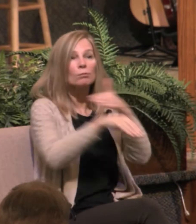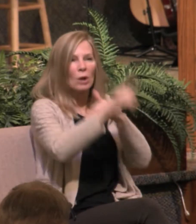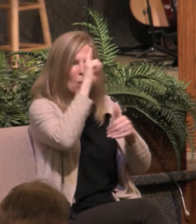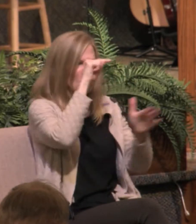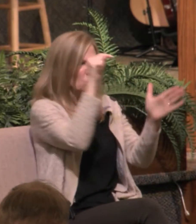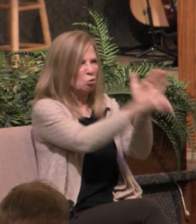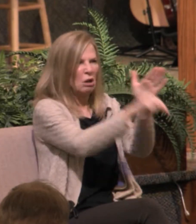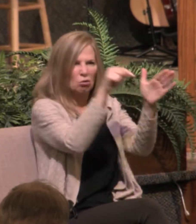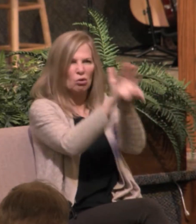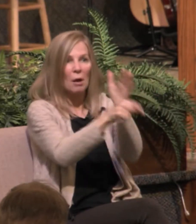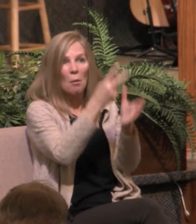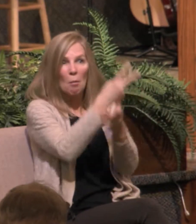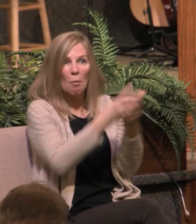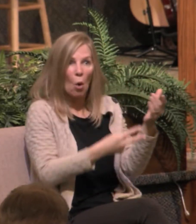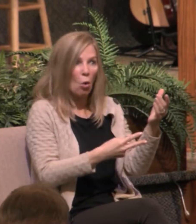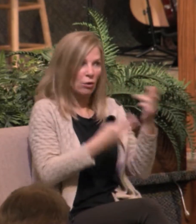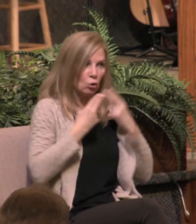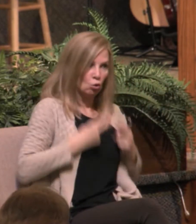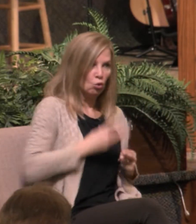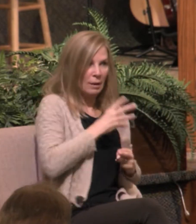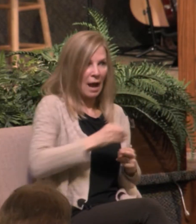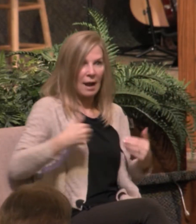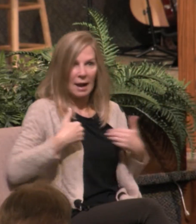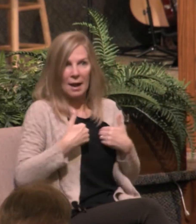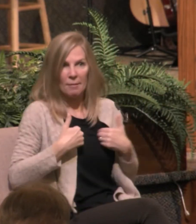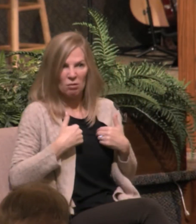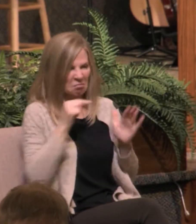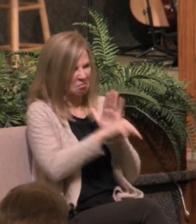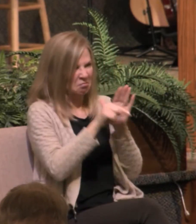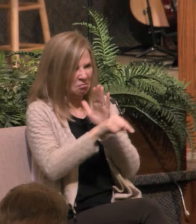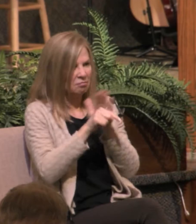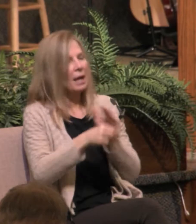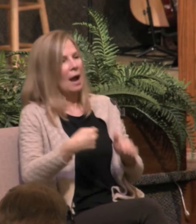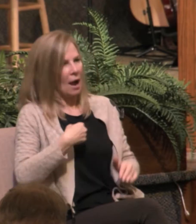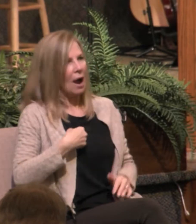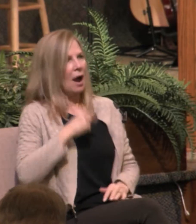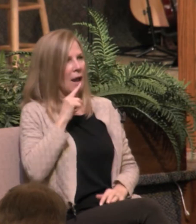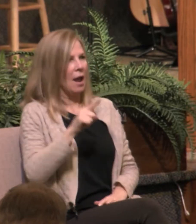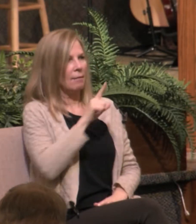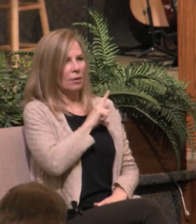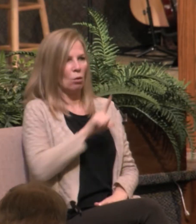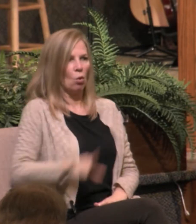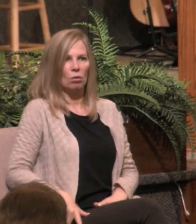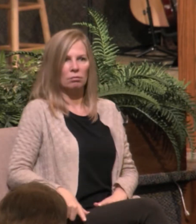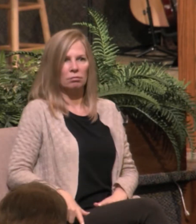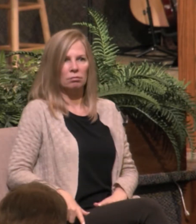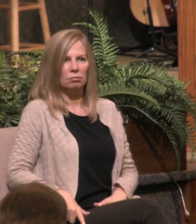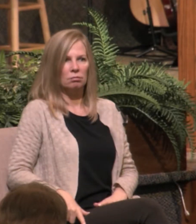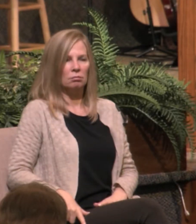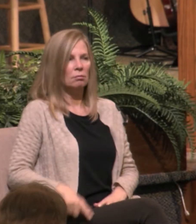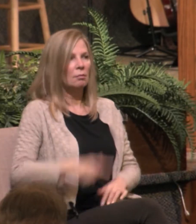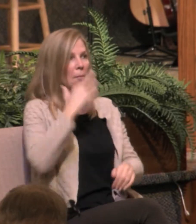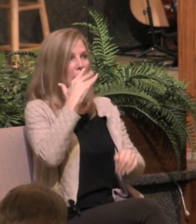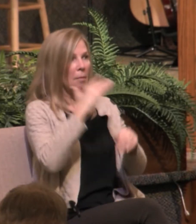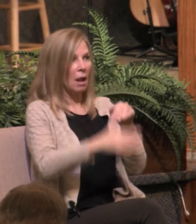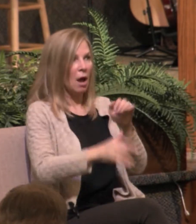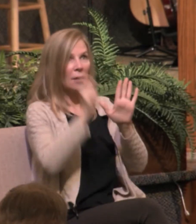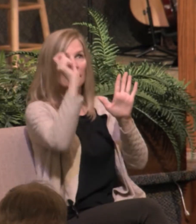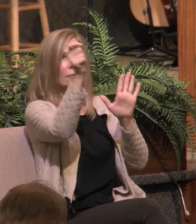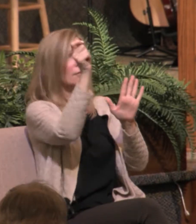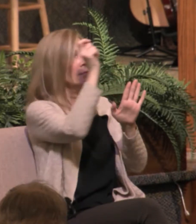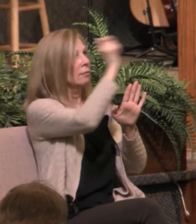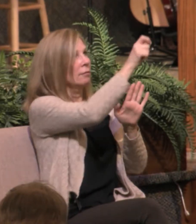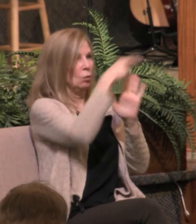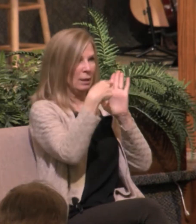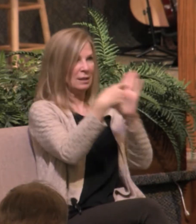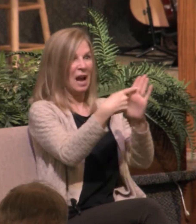both man and beast, and against all the gods of Egypt I will execute judgments. I am the Lord. The blood shall be a sign for you on the houses where